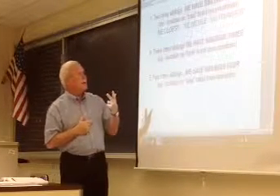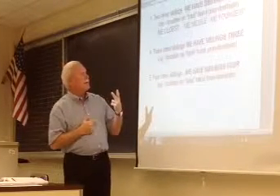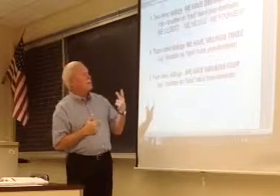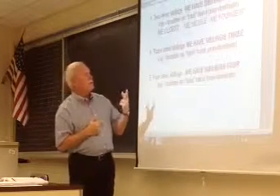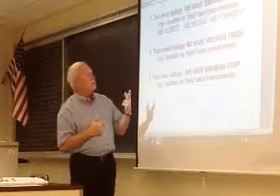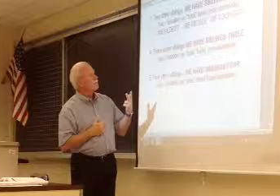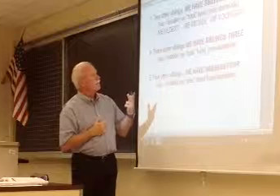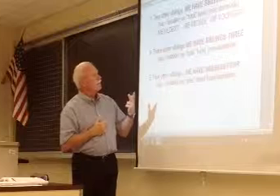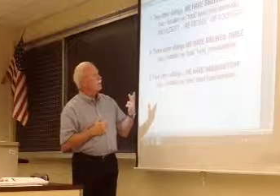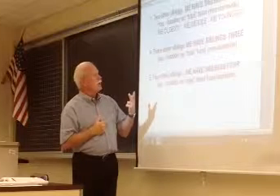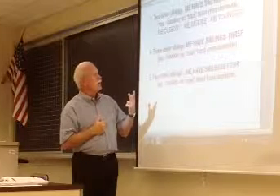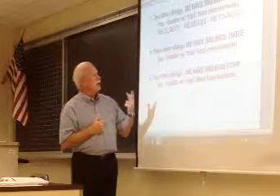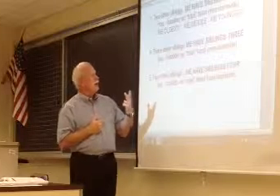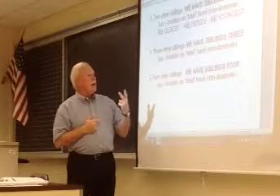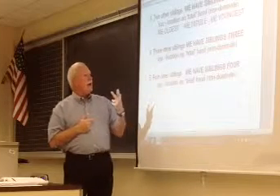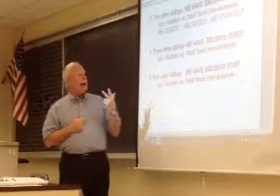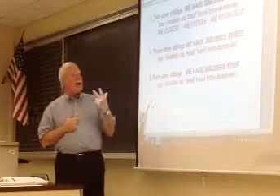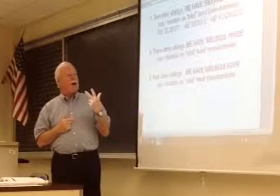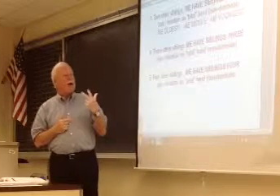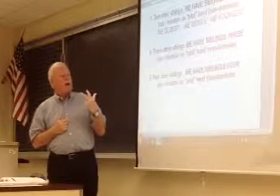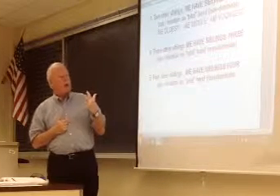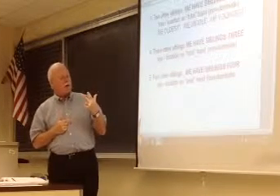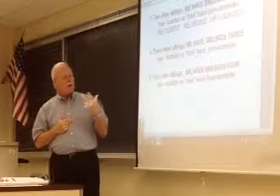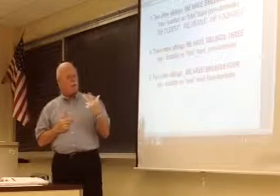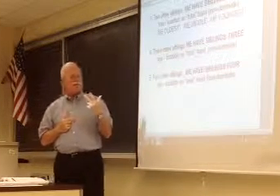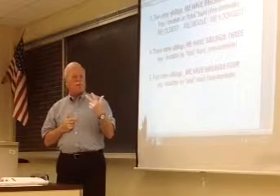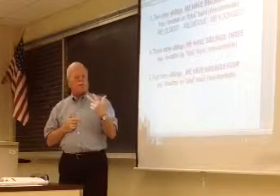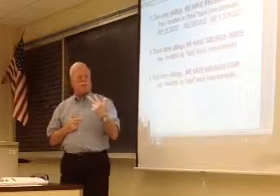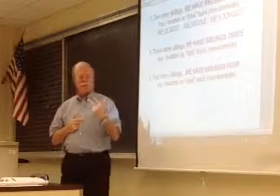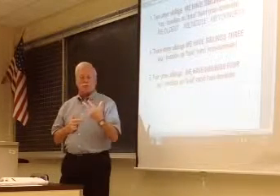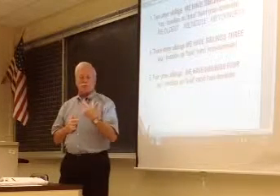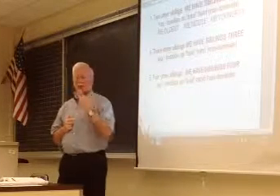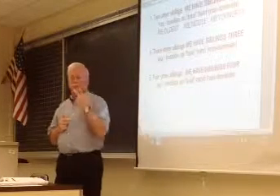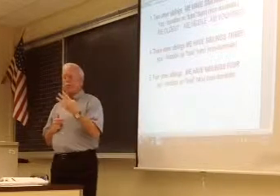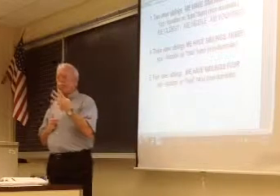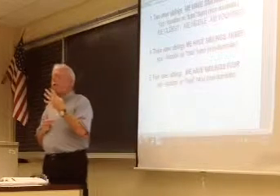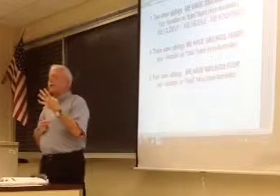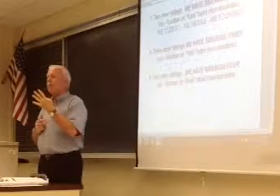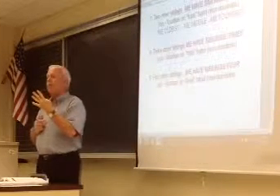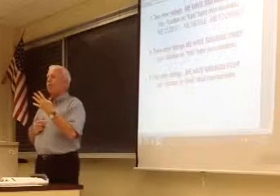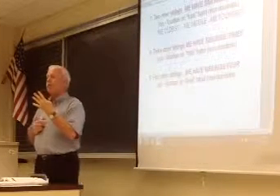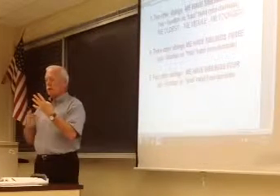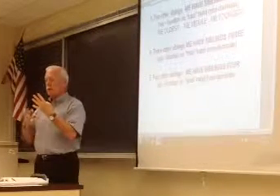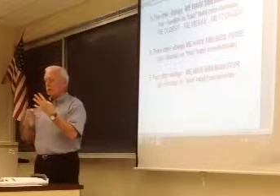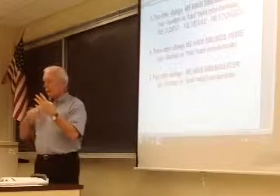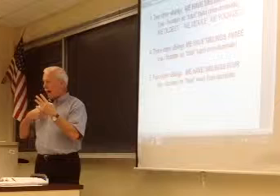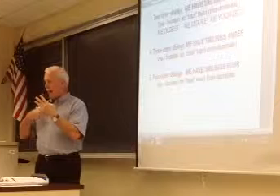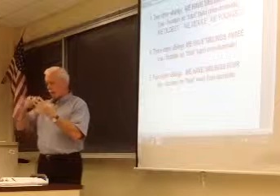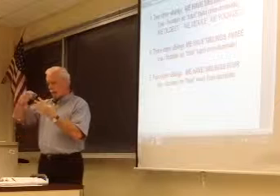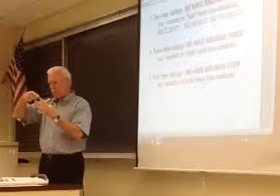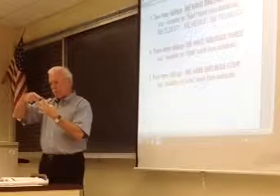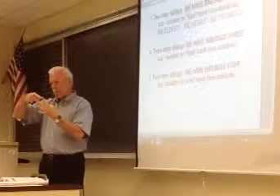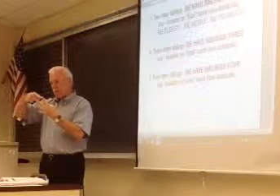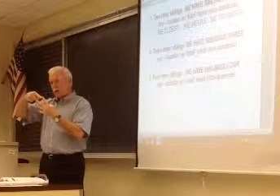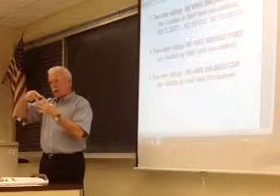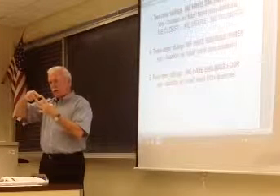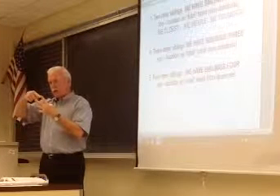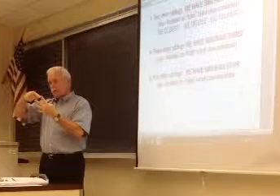hand. And, oh no, I have brothers, sisters, and then point 4, because then I'm going to be